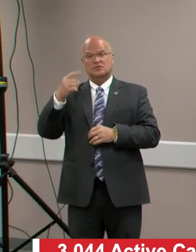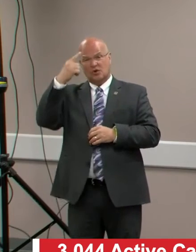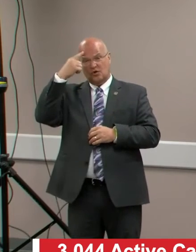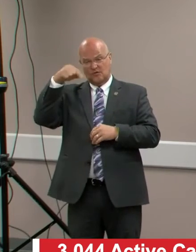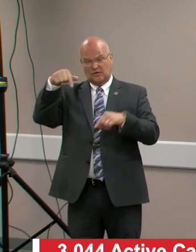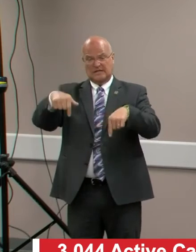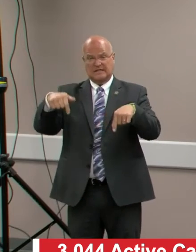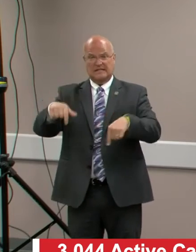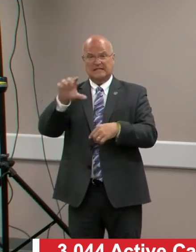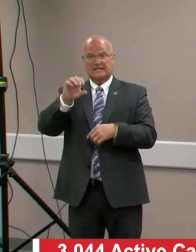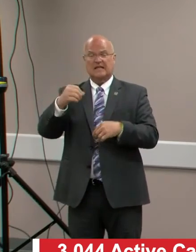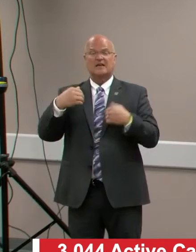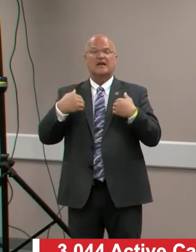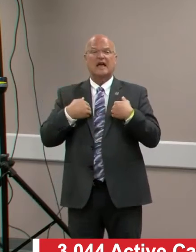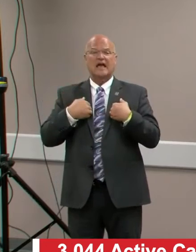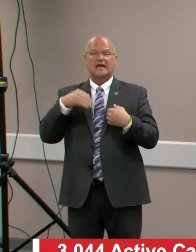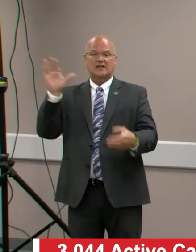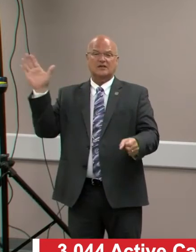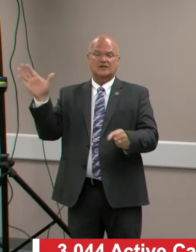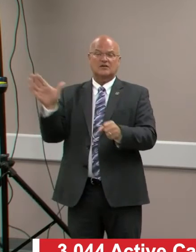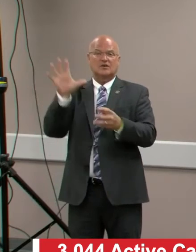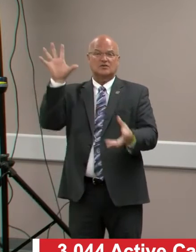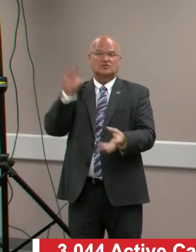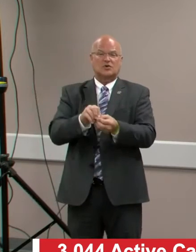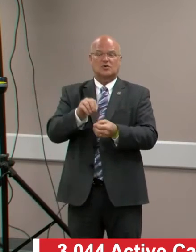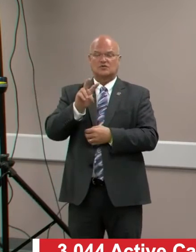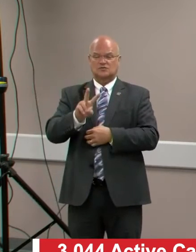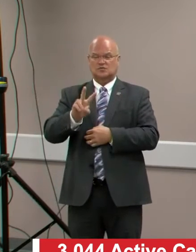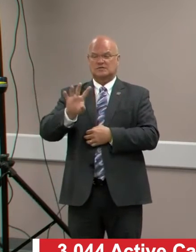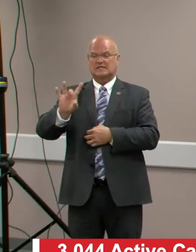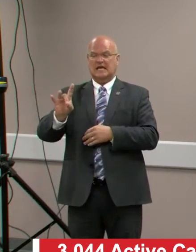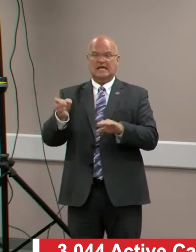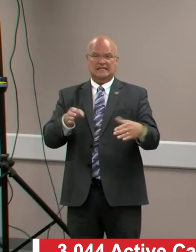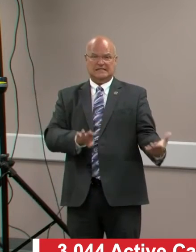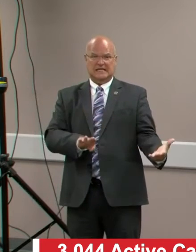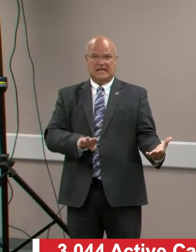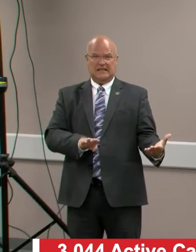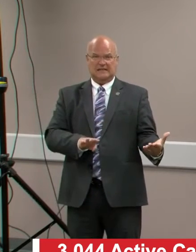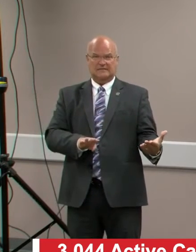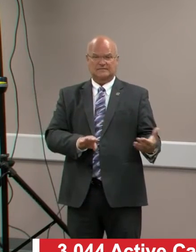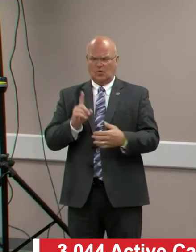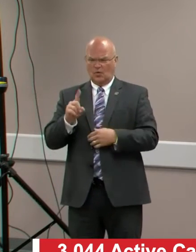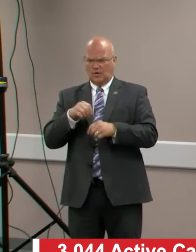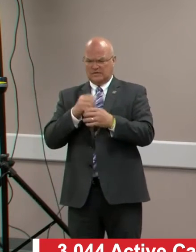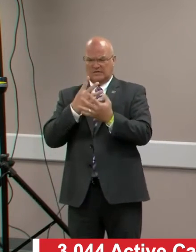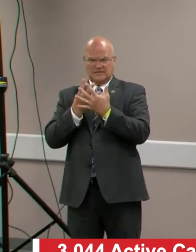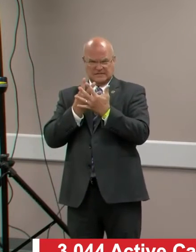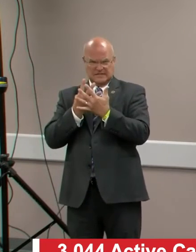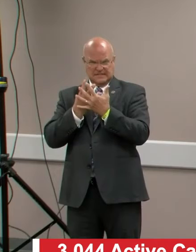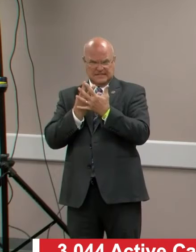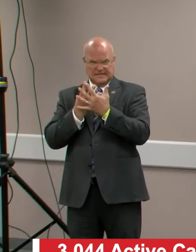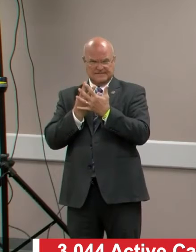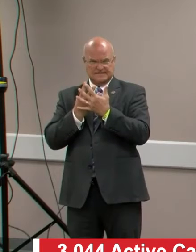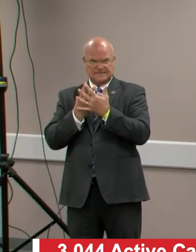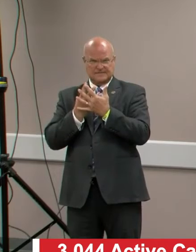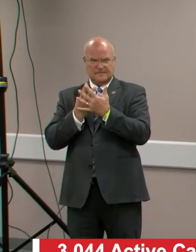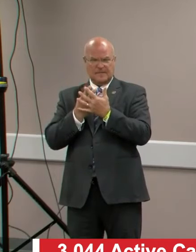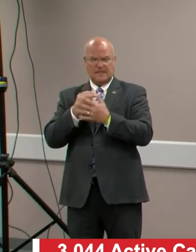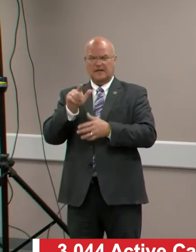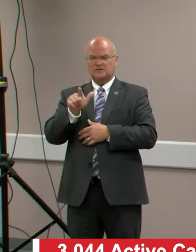for Jefferson County, we have had a total of 28 deaths. Of those, 1 was in a correctional facility